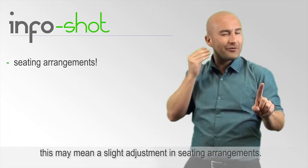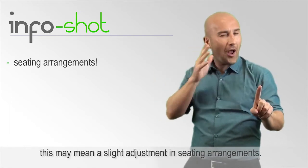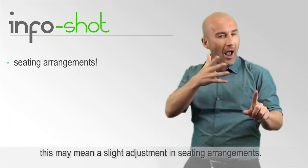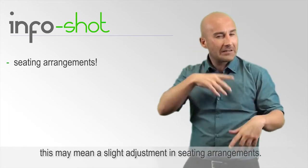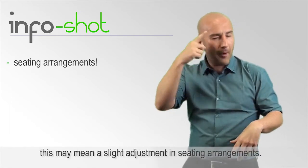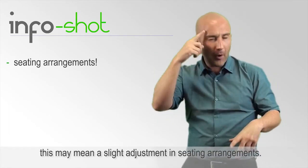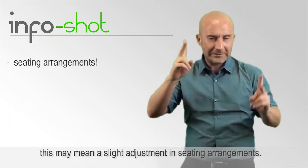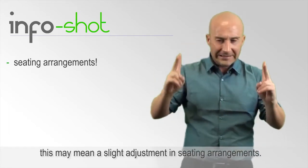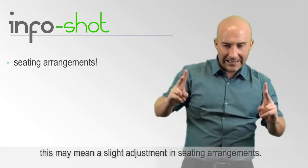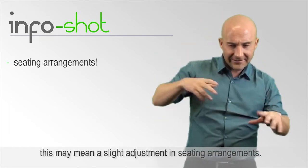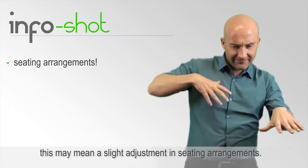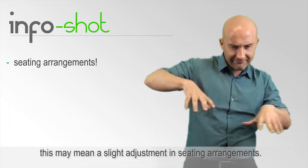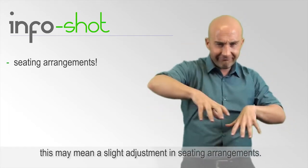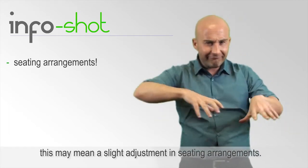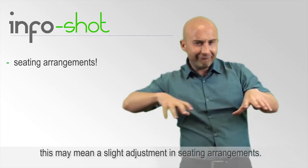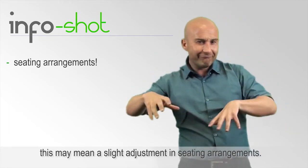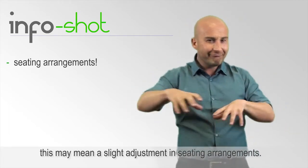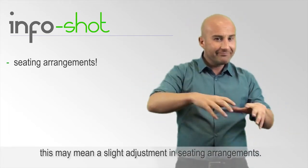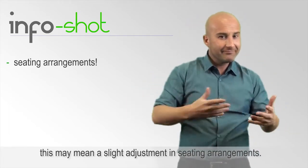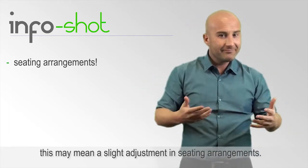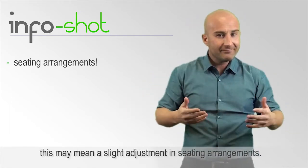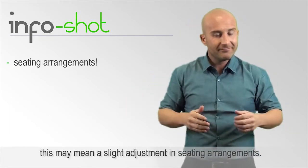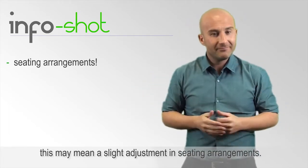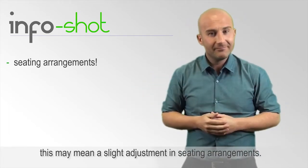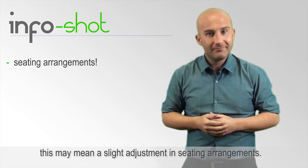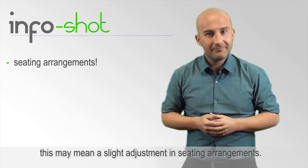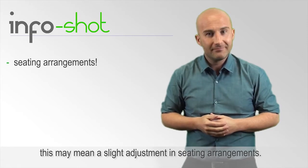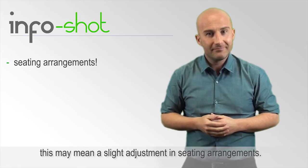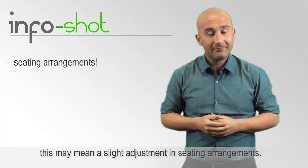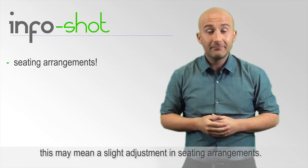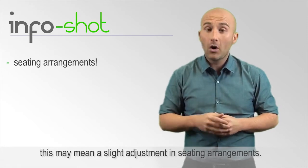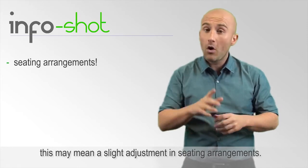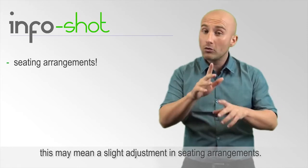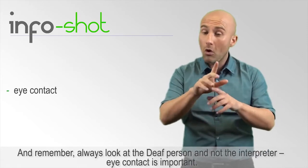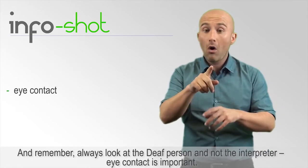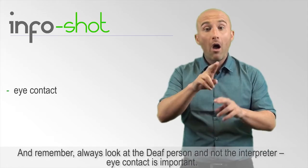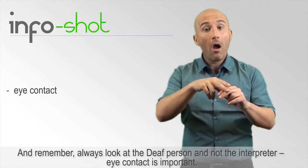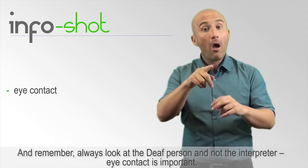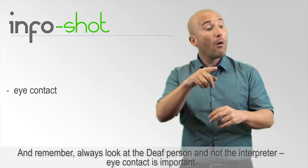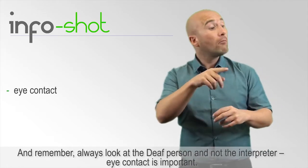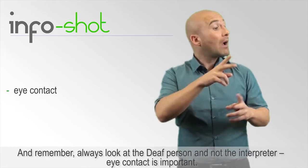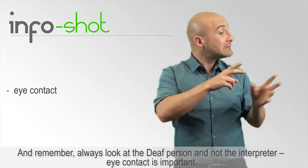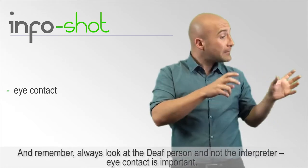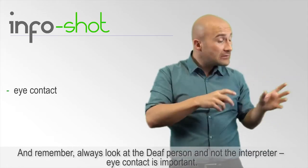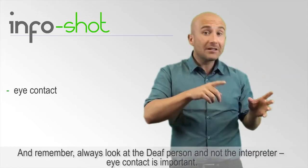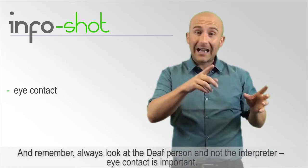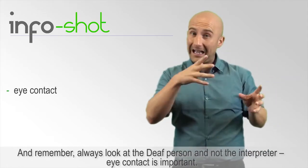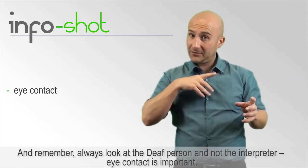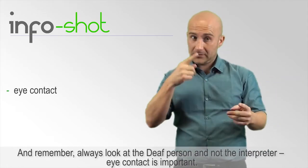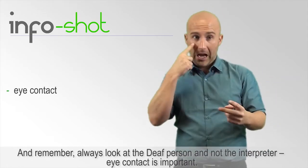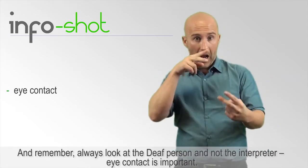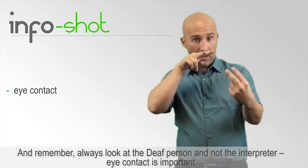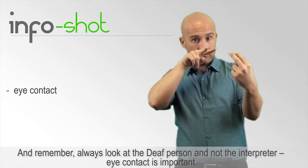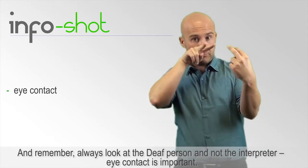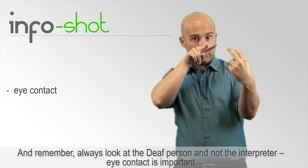This may mean a slight adjustment in seating arrangements. And remember, always look at the deaf